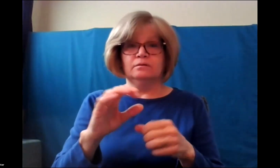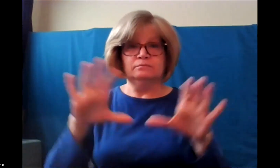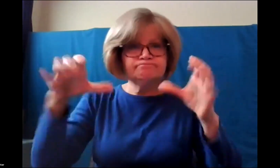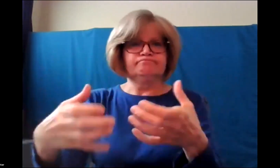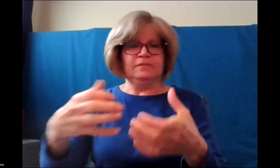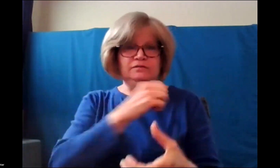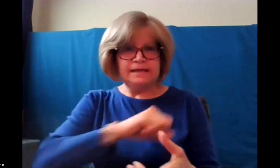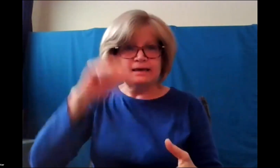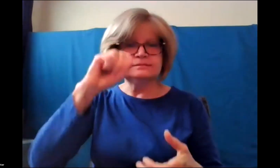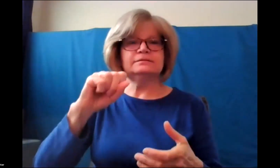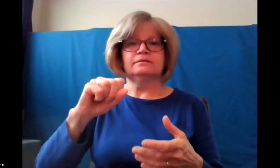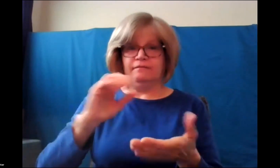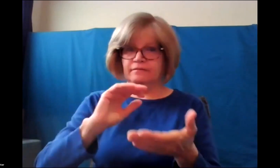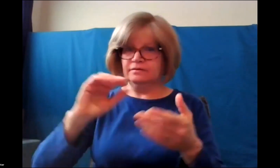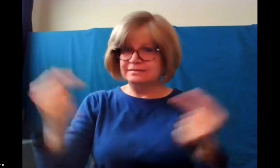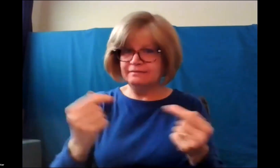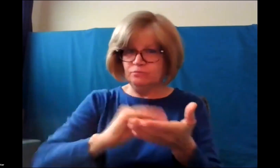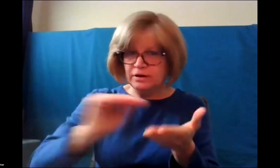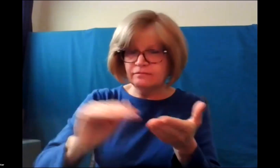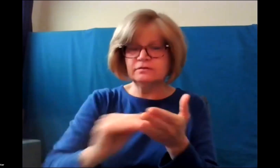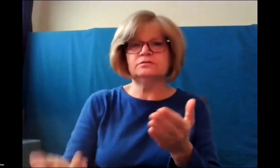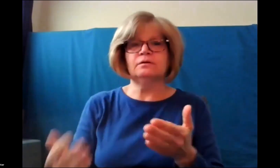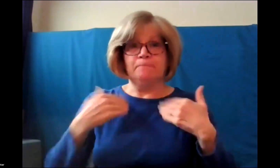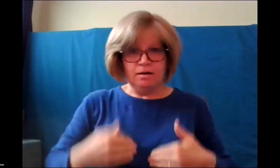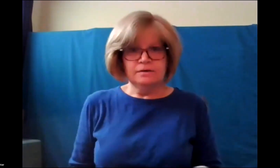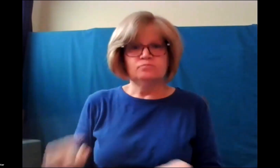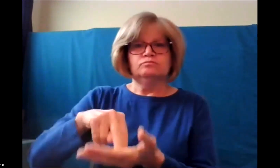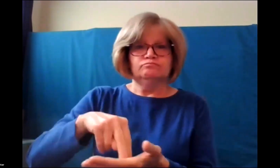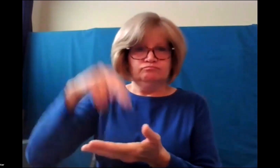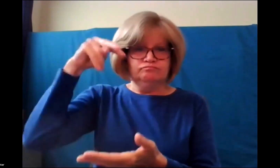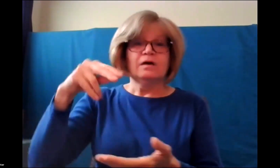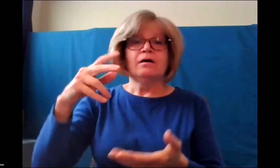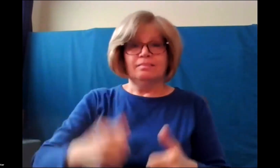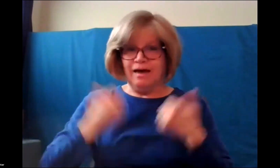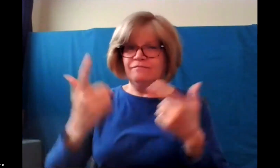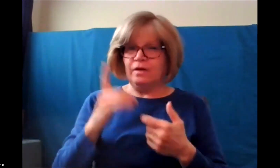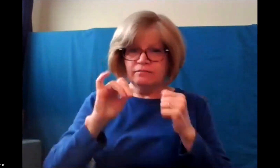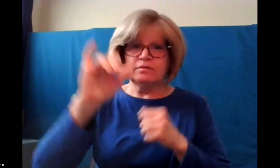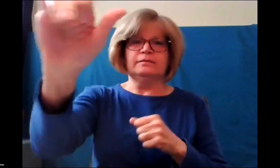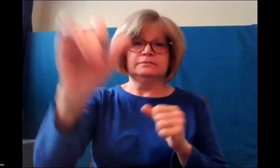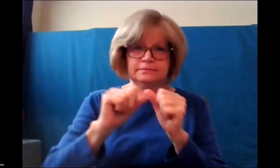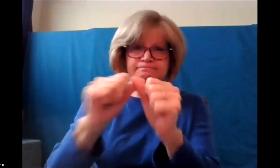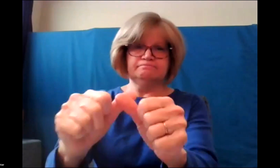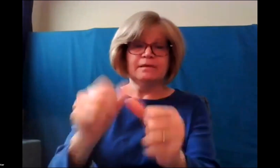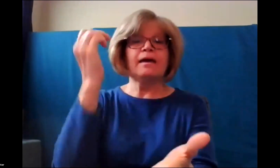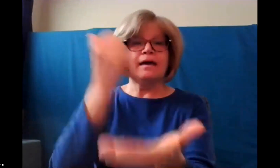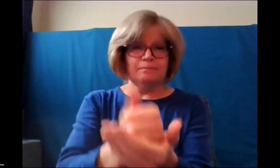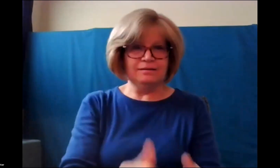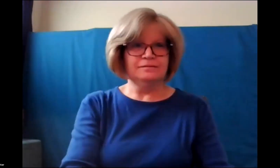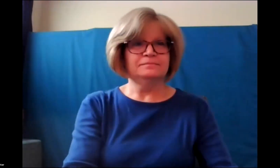saints, forgiveness of sins, the resurrection of the body, and life everlasting.